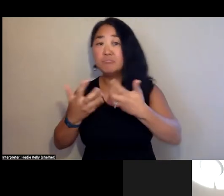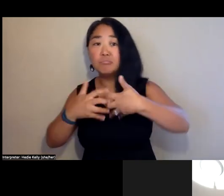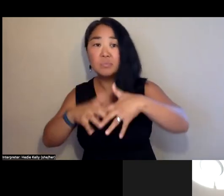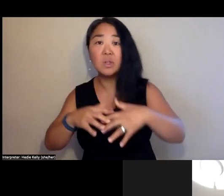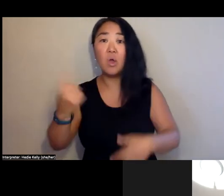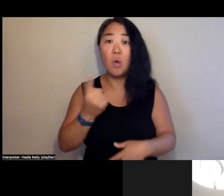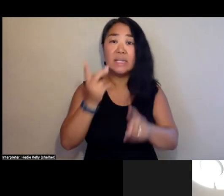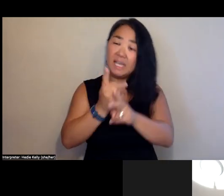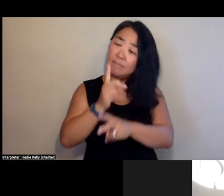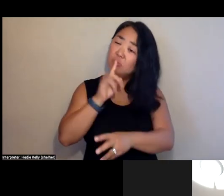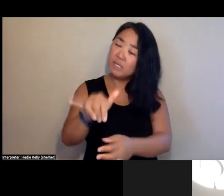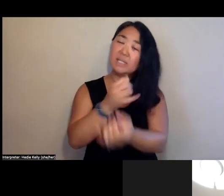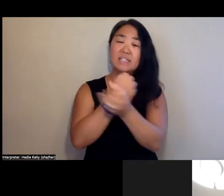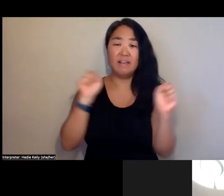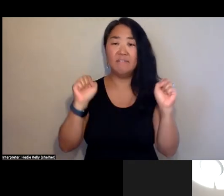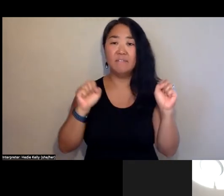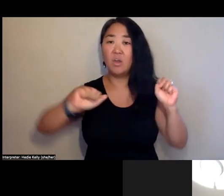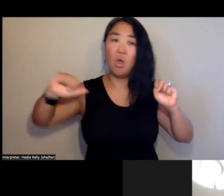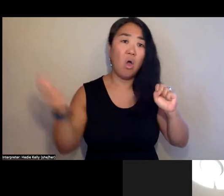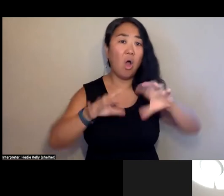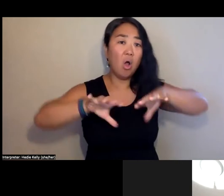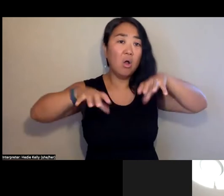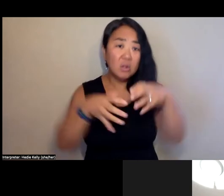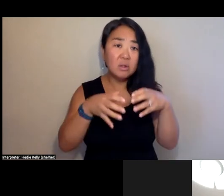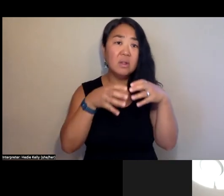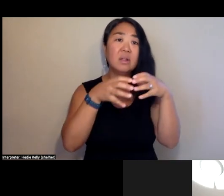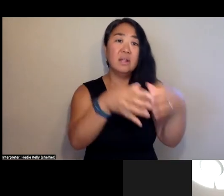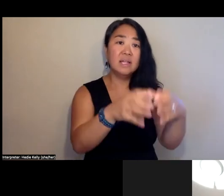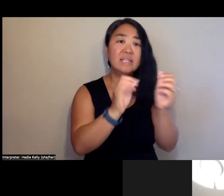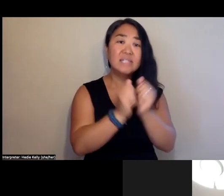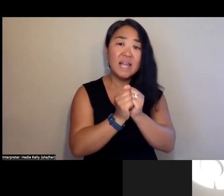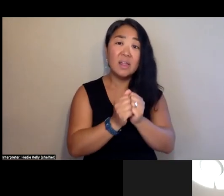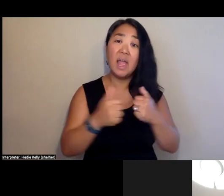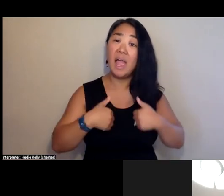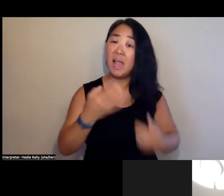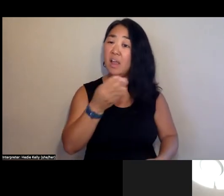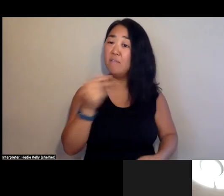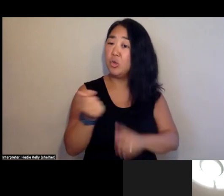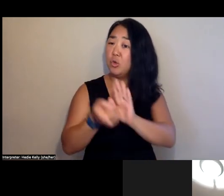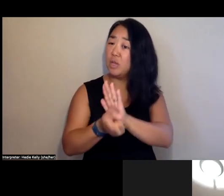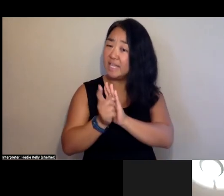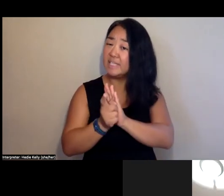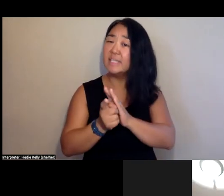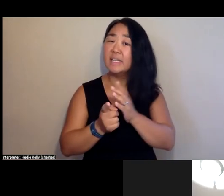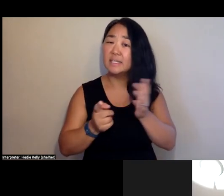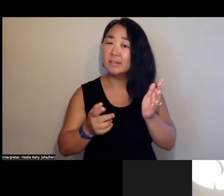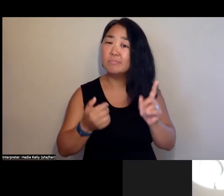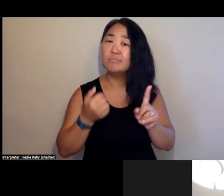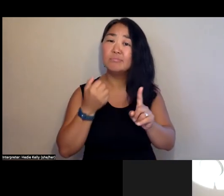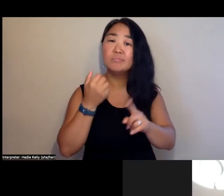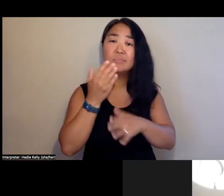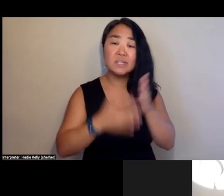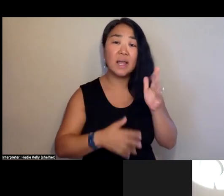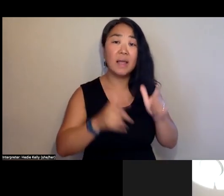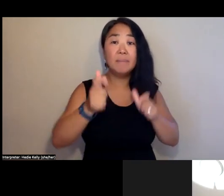very safe and we all stay together. We've had a couple of instances where people at